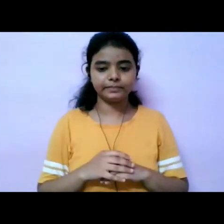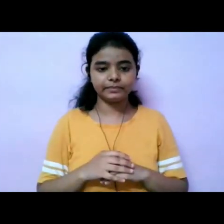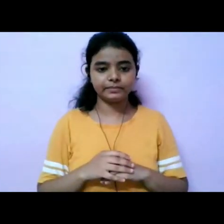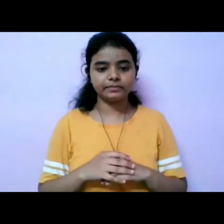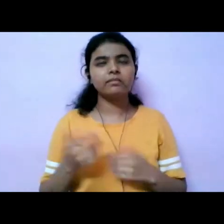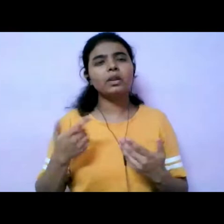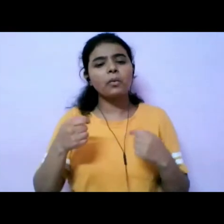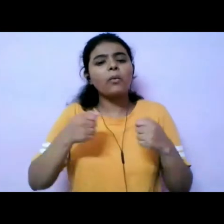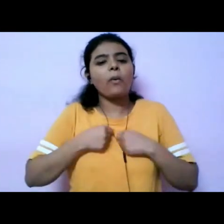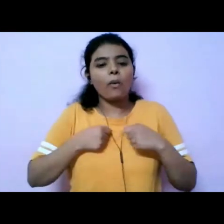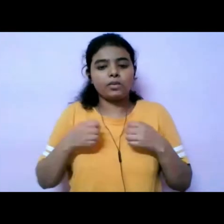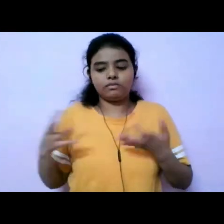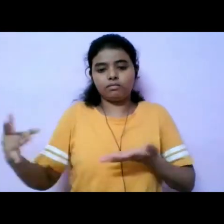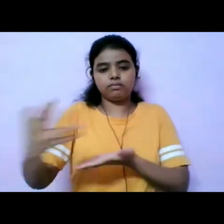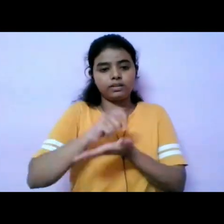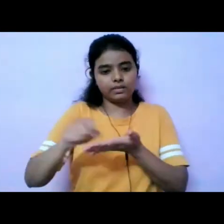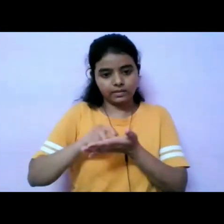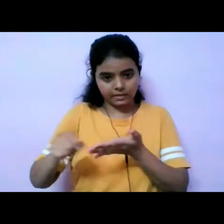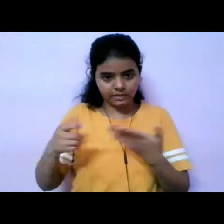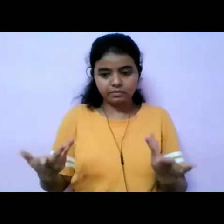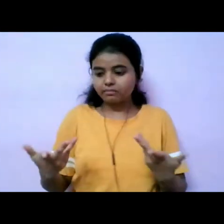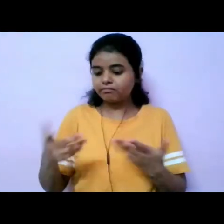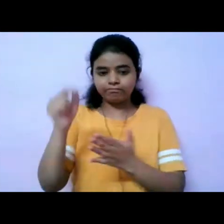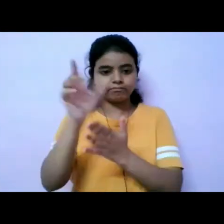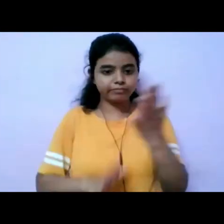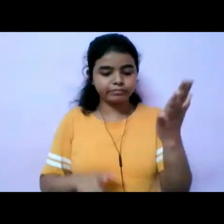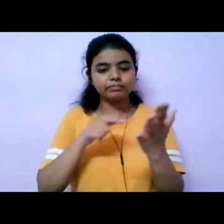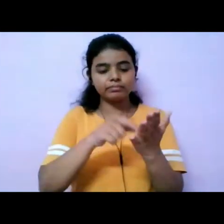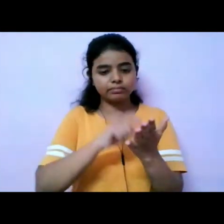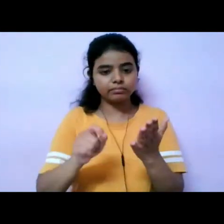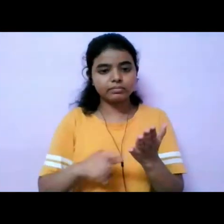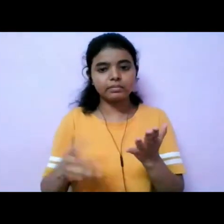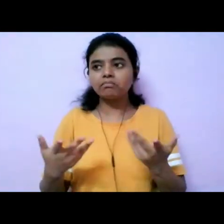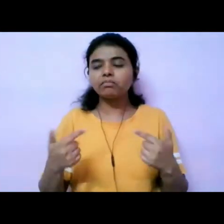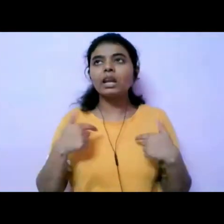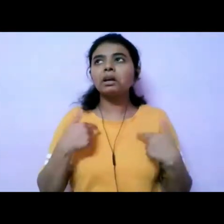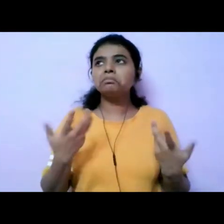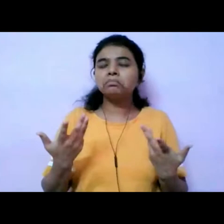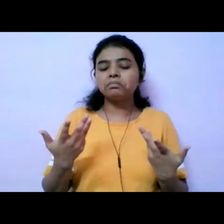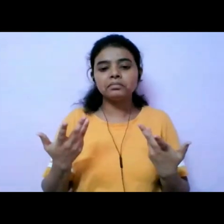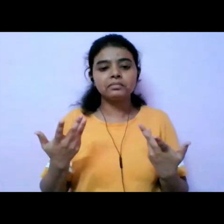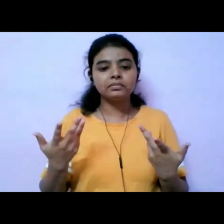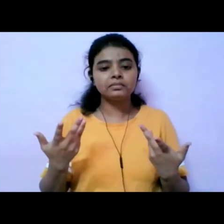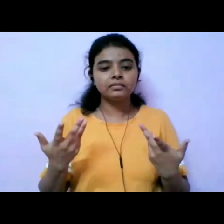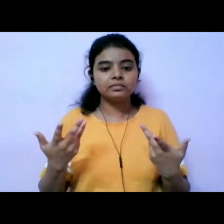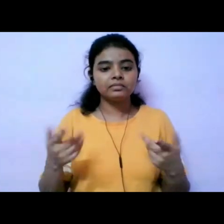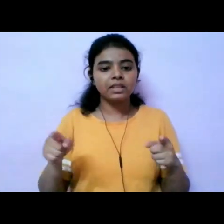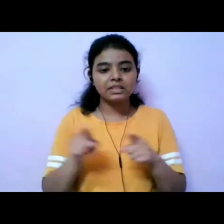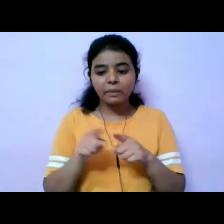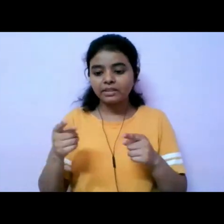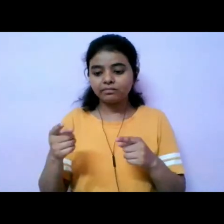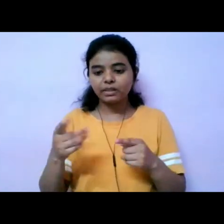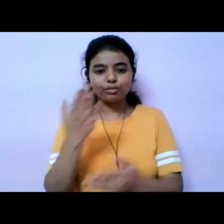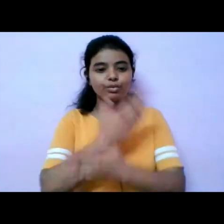When I wrote my collection of poems, Letters to Borges, I was conscious of this cripple's